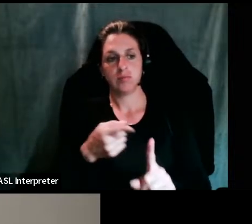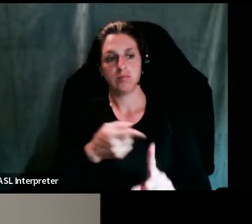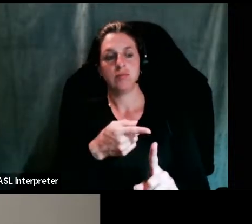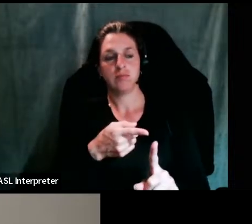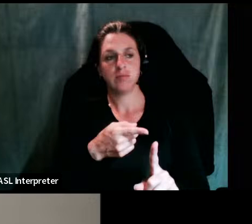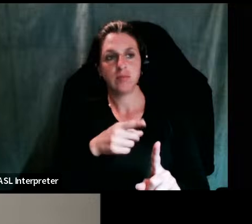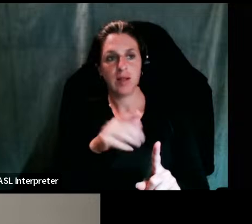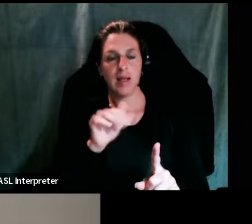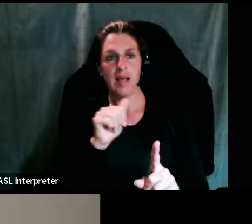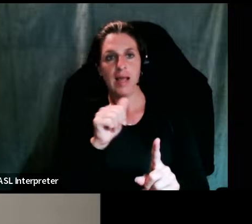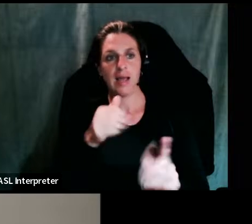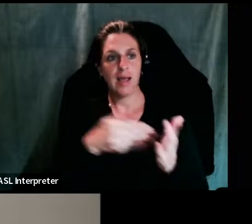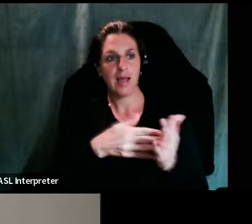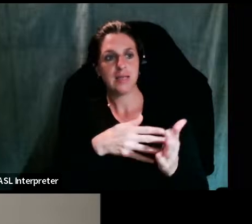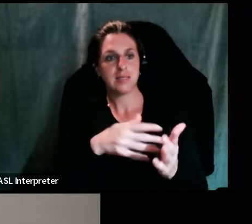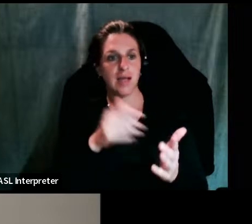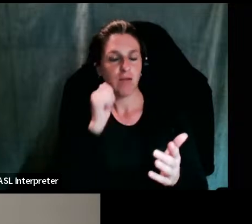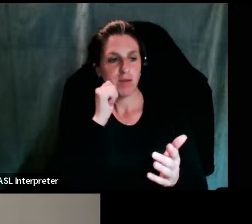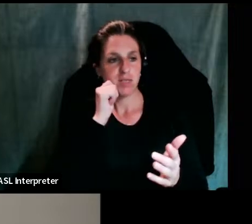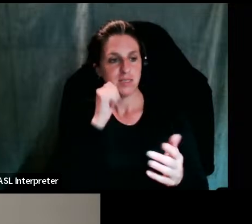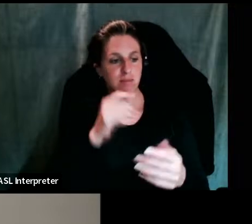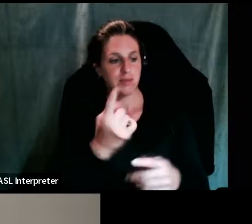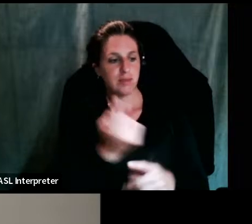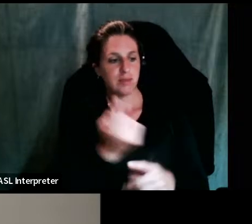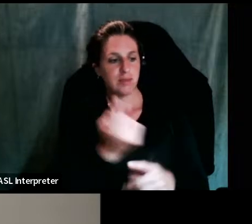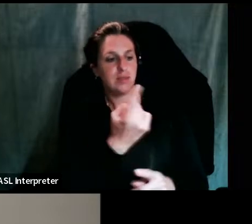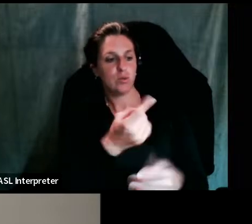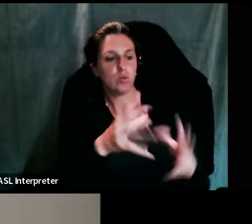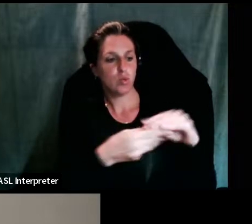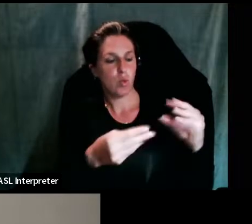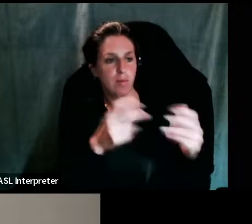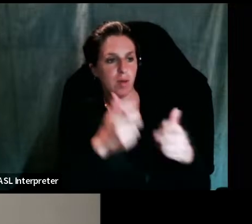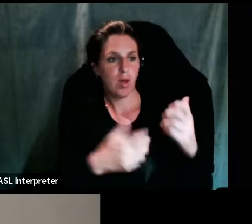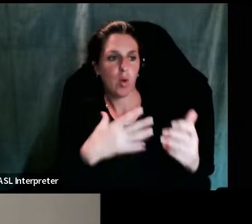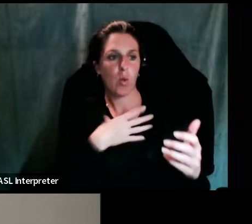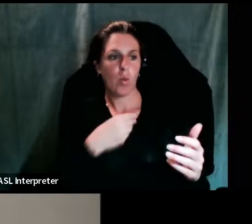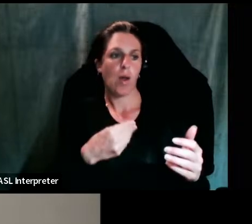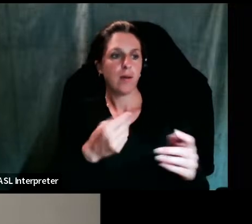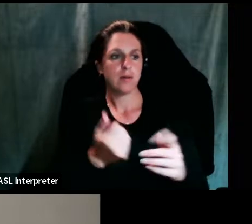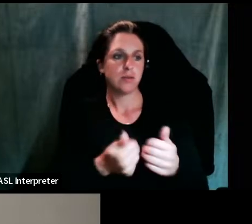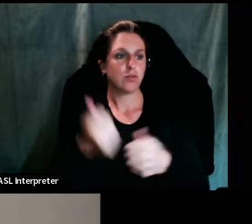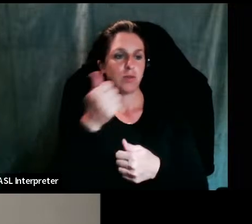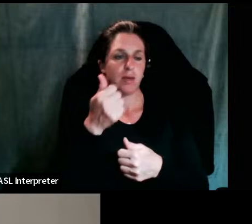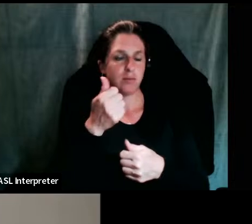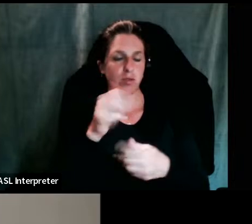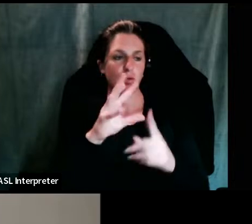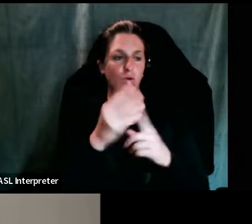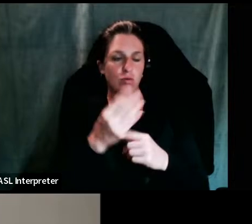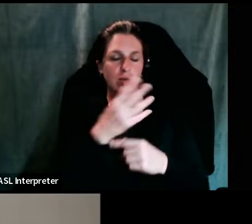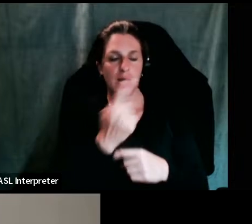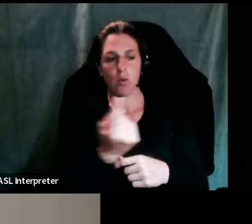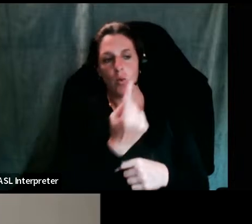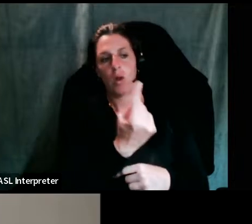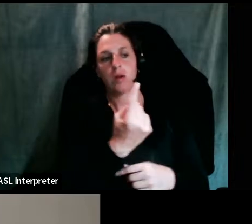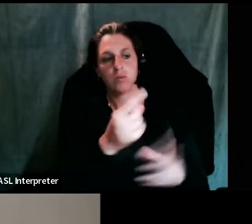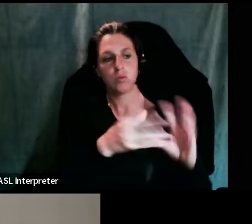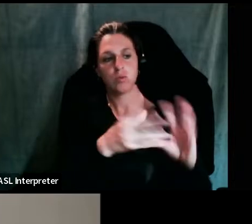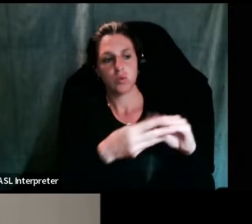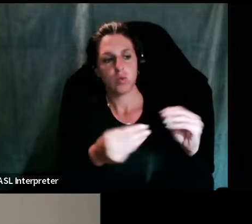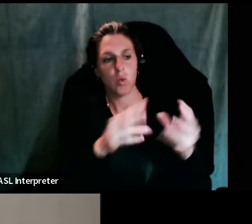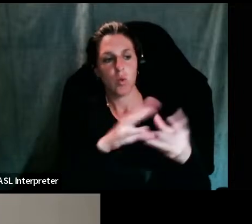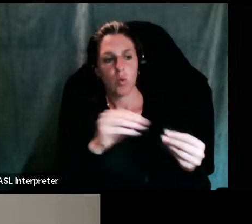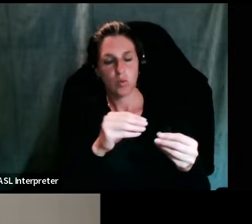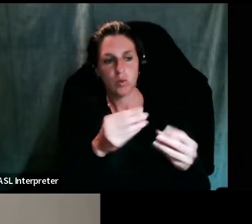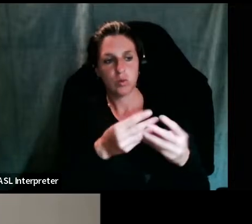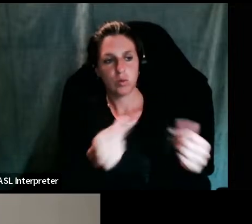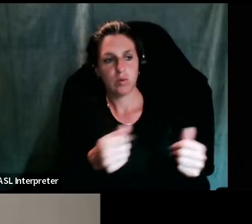with a single-story problem, white supremacy culture, and a single-story solution, which we must pay them to